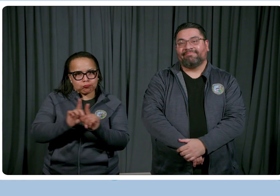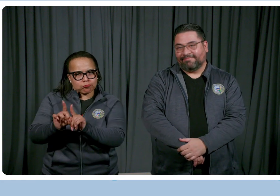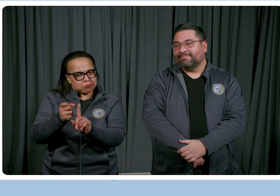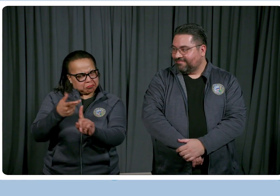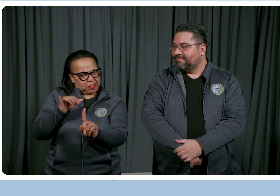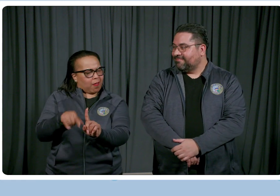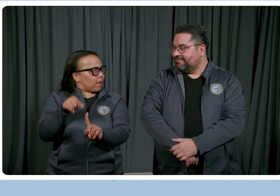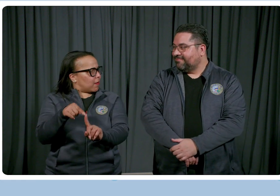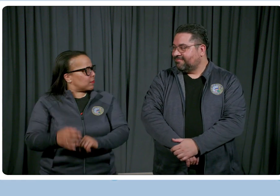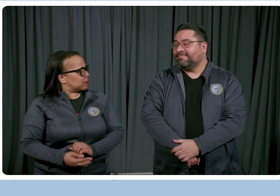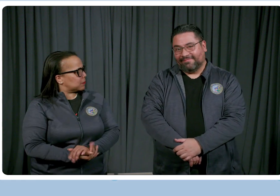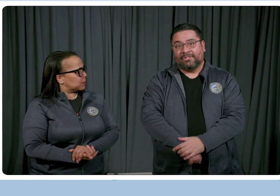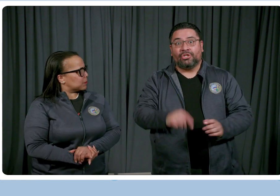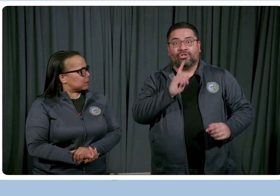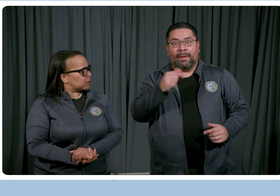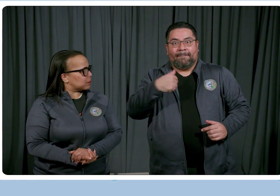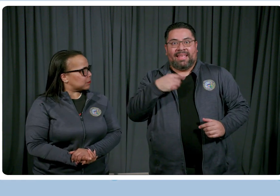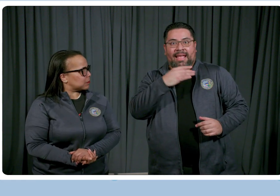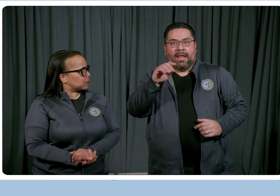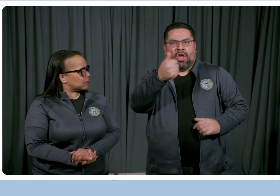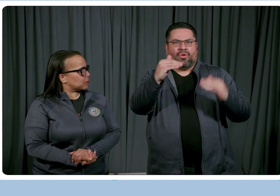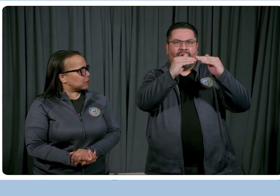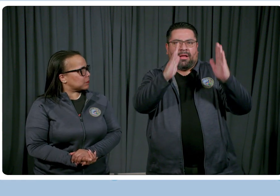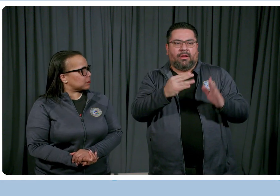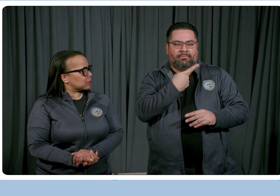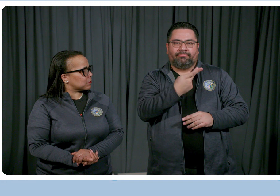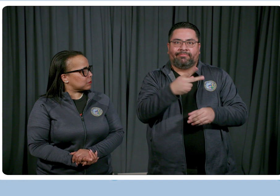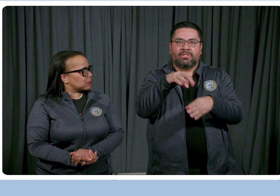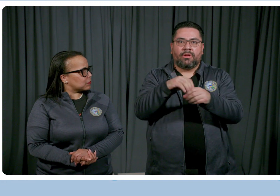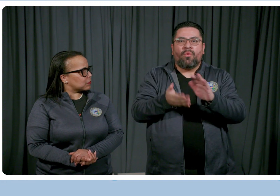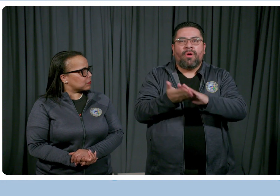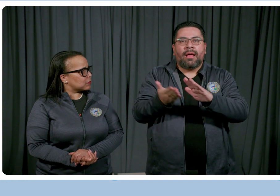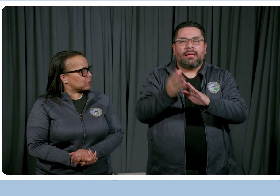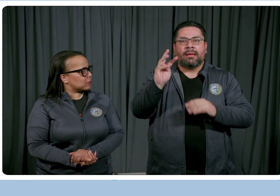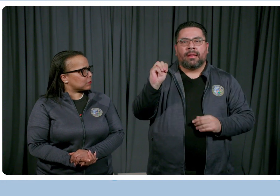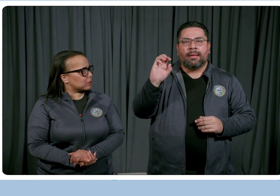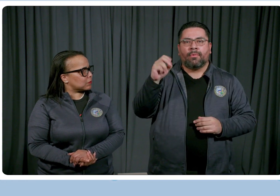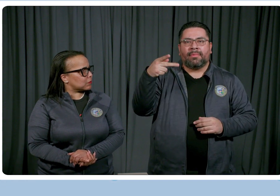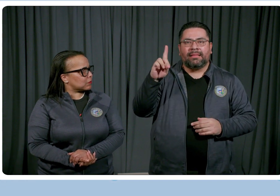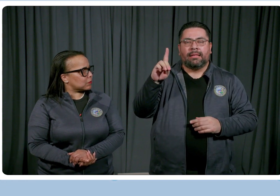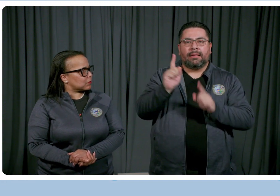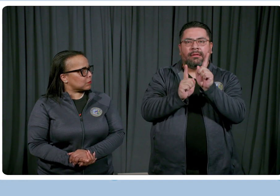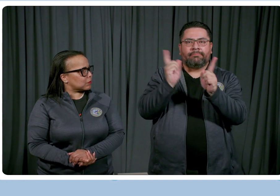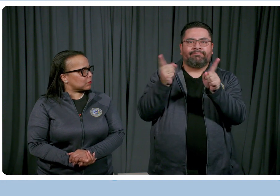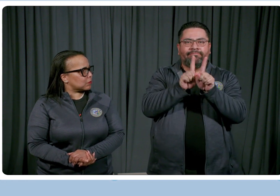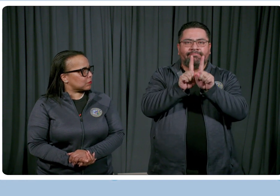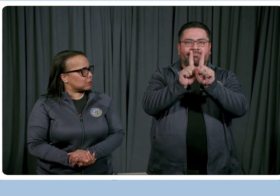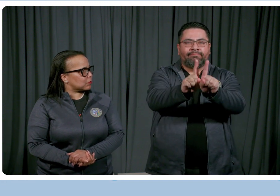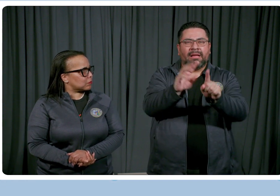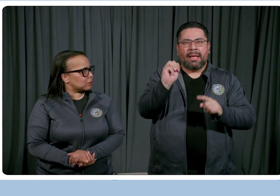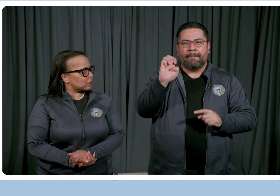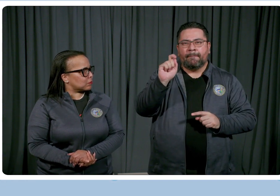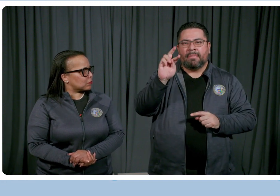a little bit about that? Certainly. So me and a colleague participated in running the MOPD mentorship program last year.